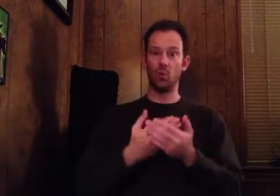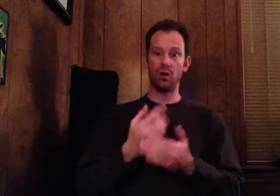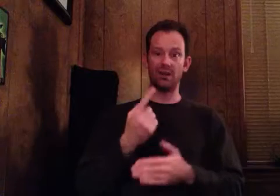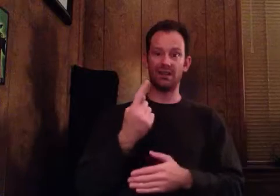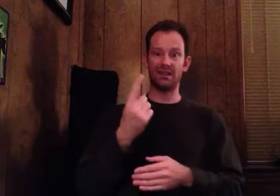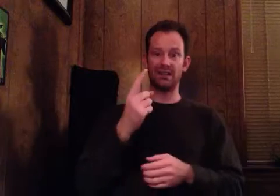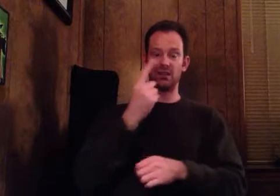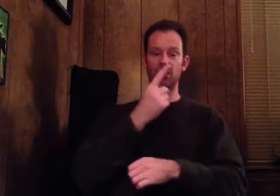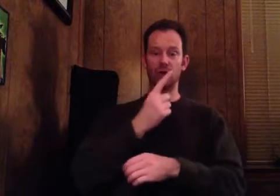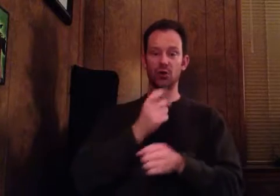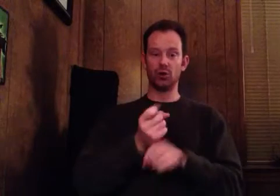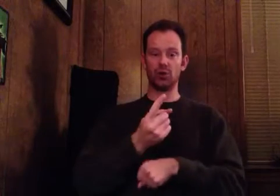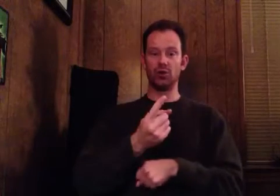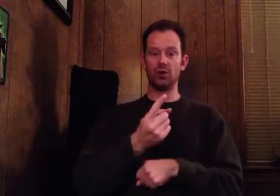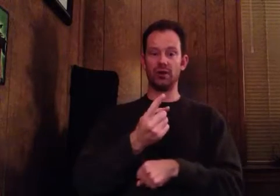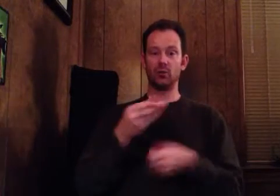one time, it would kill it.